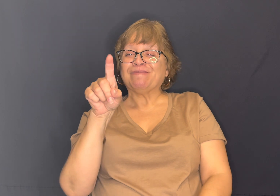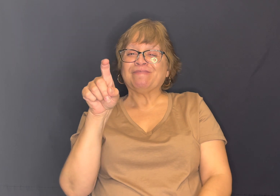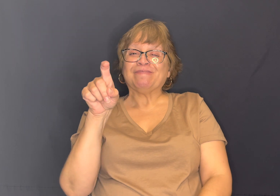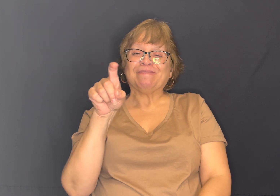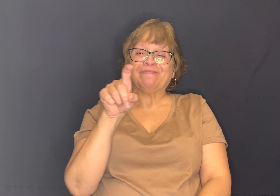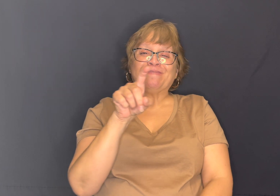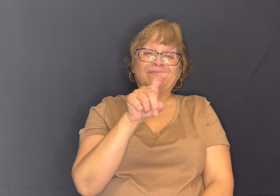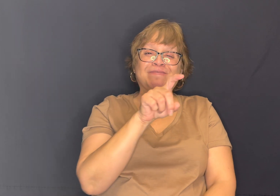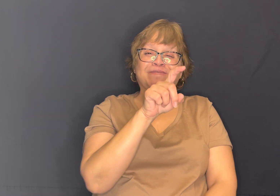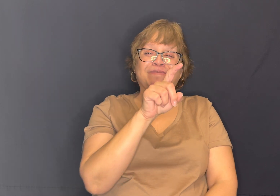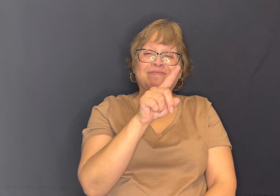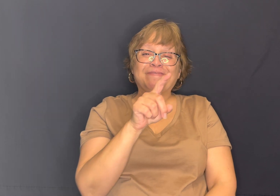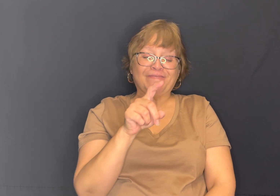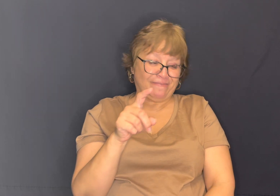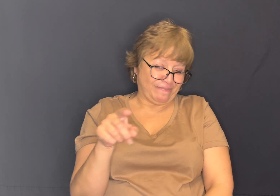What's the answer?